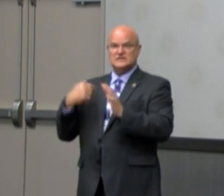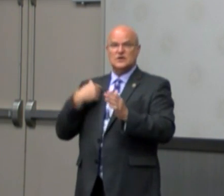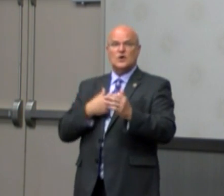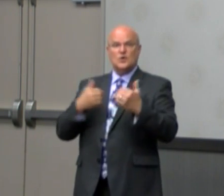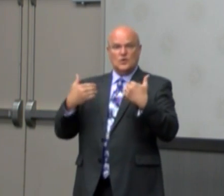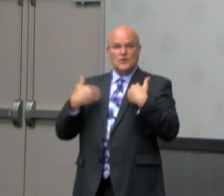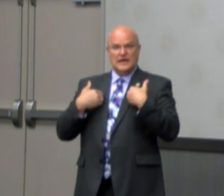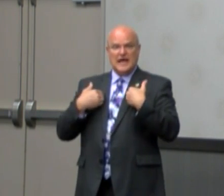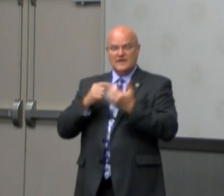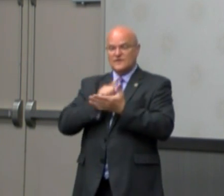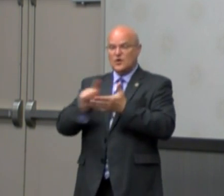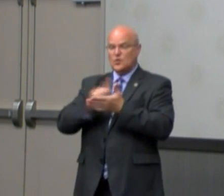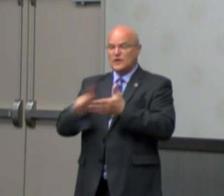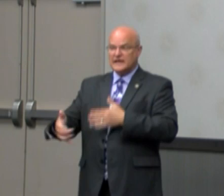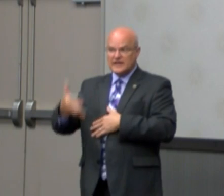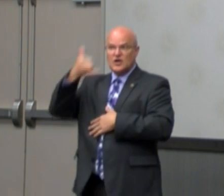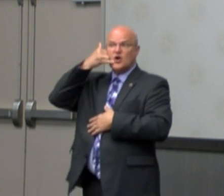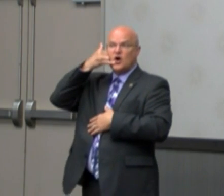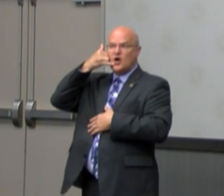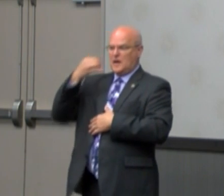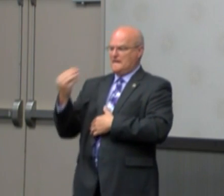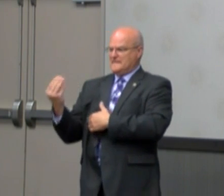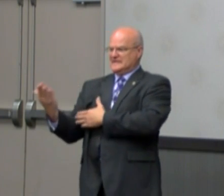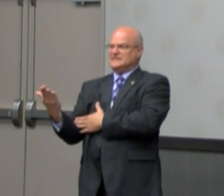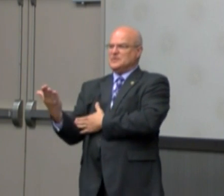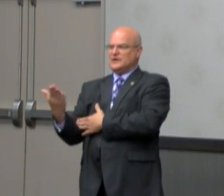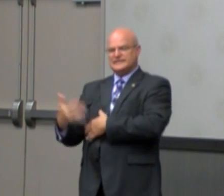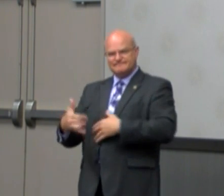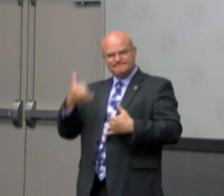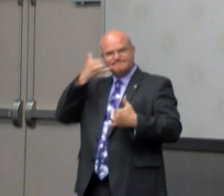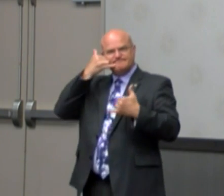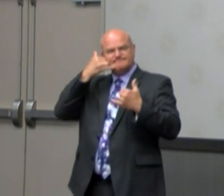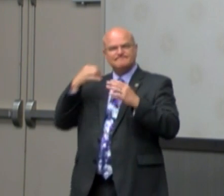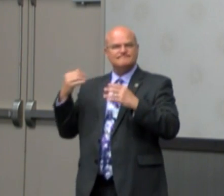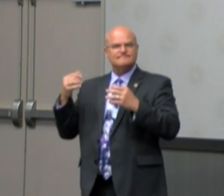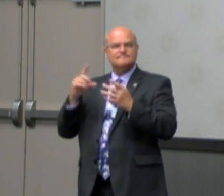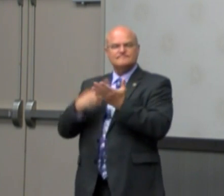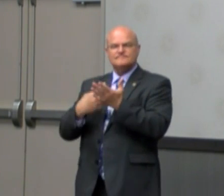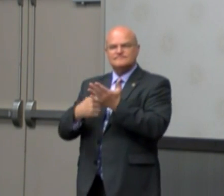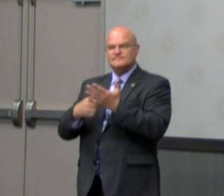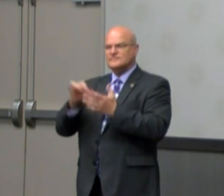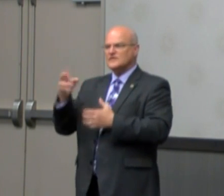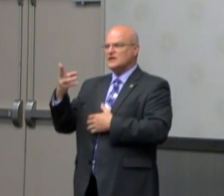Have a weekly call. I was on the phone with